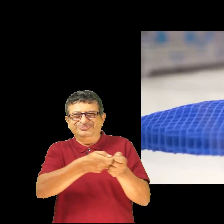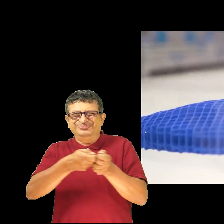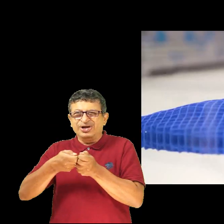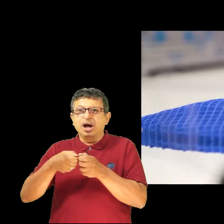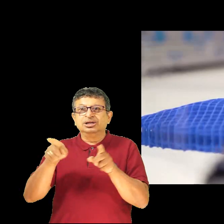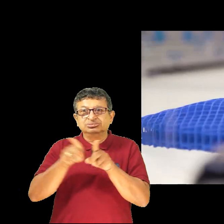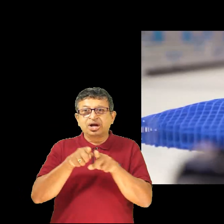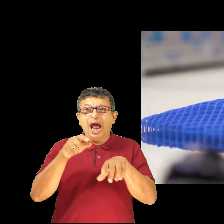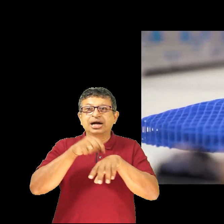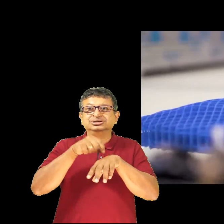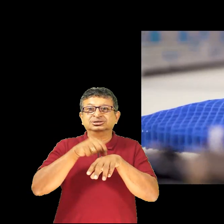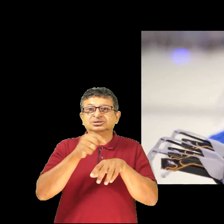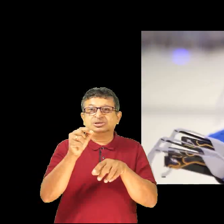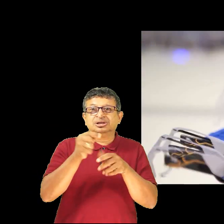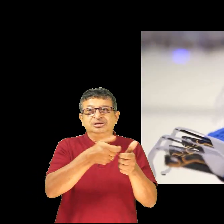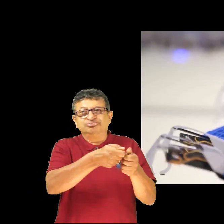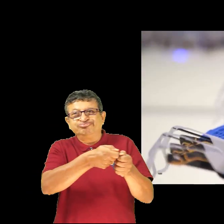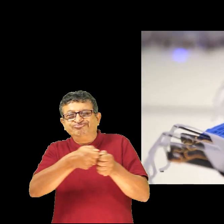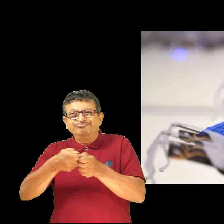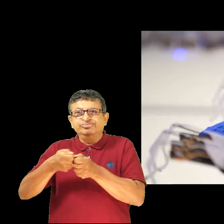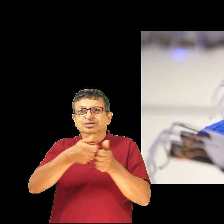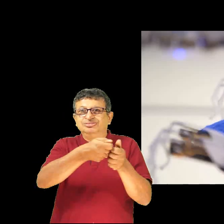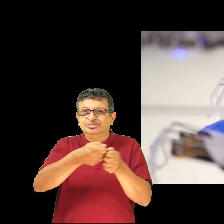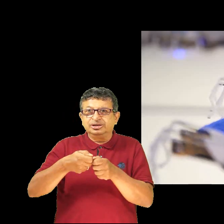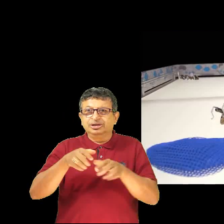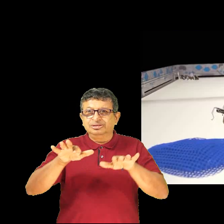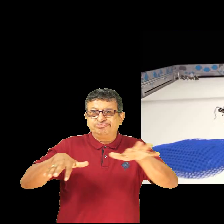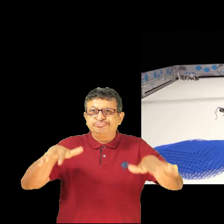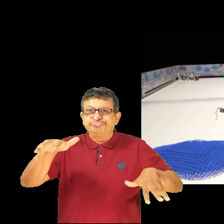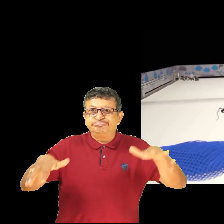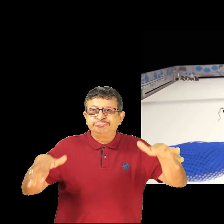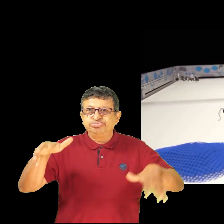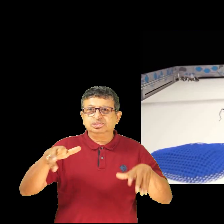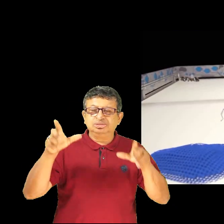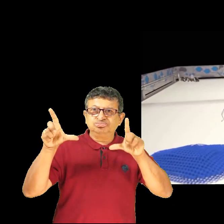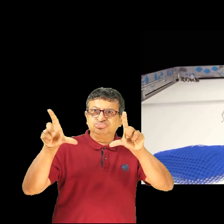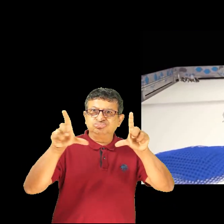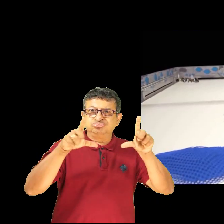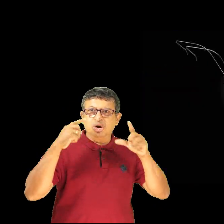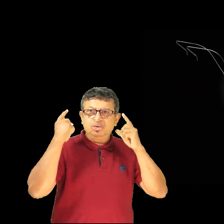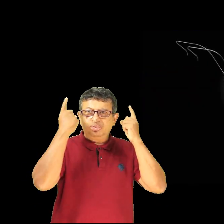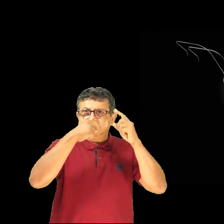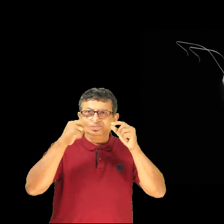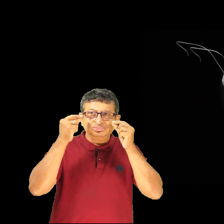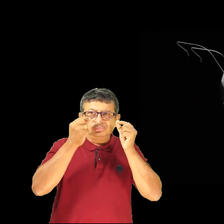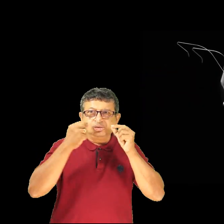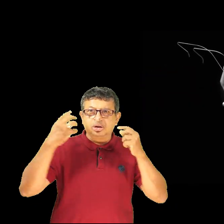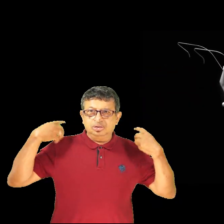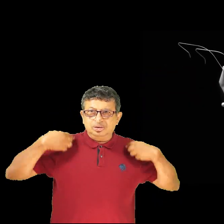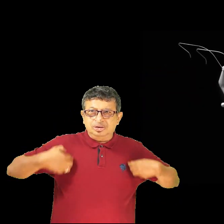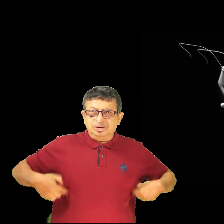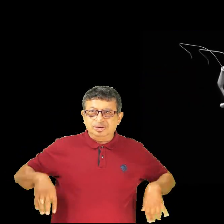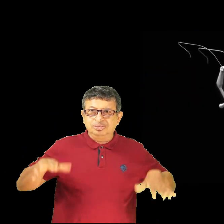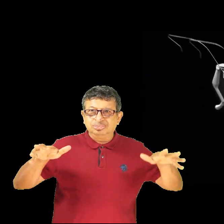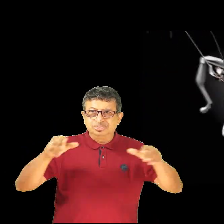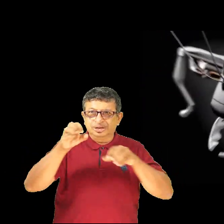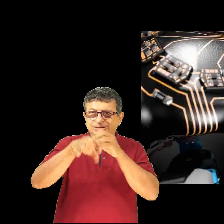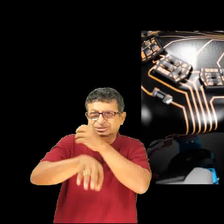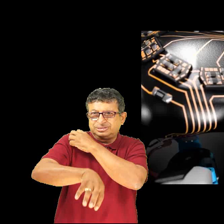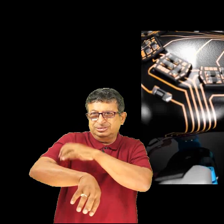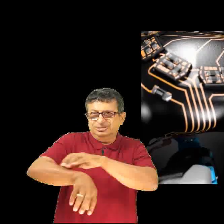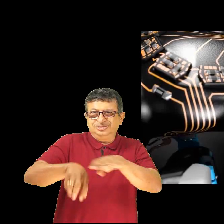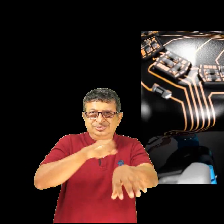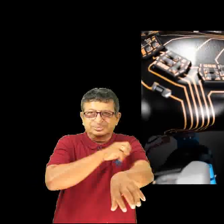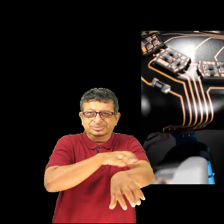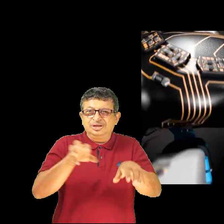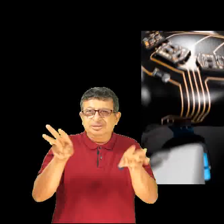behavioral patterns. These ants can communicate with each other to carry on tasks as a community. They come up with a small camera within the eye region and